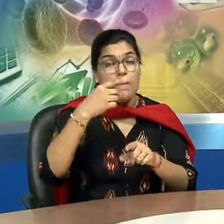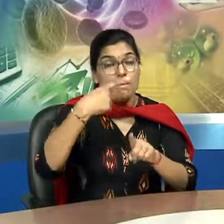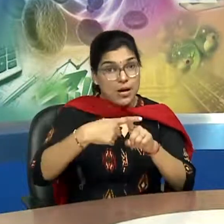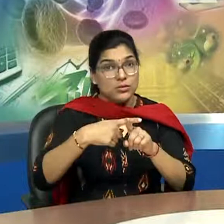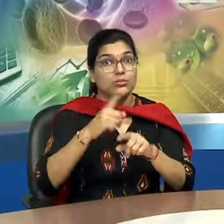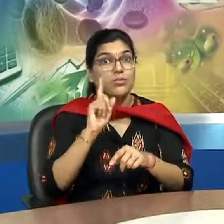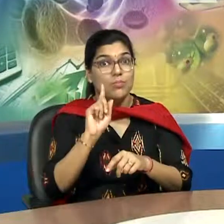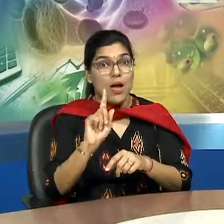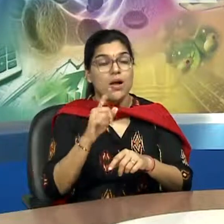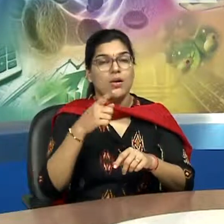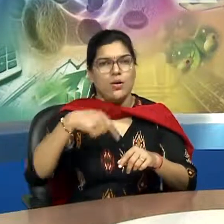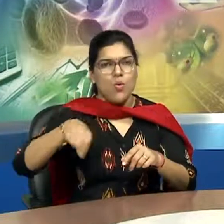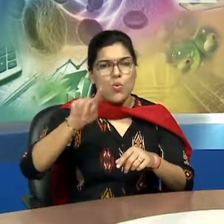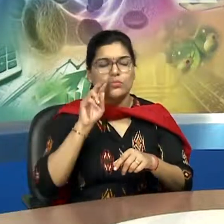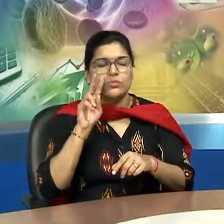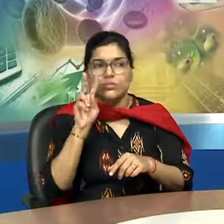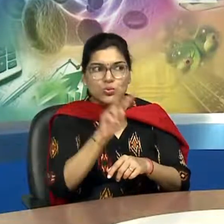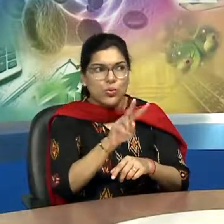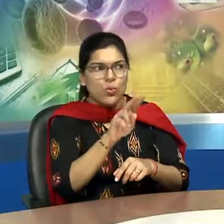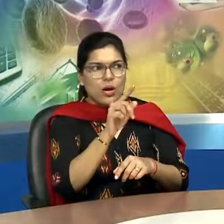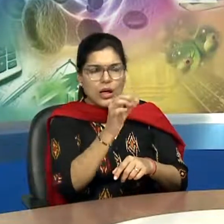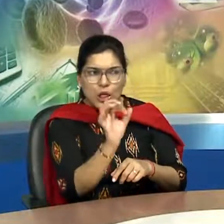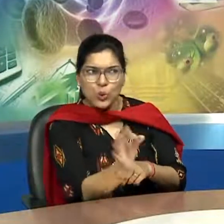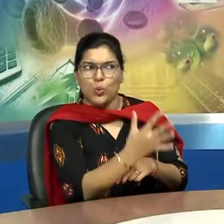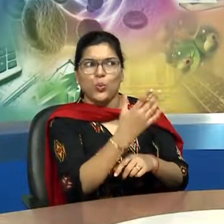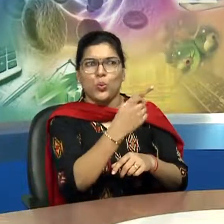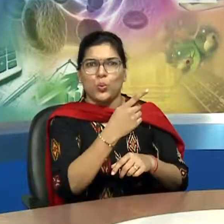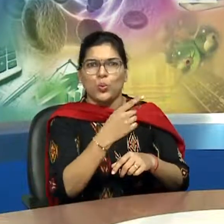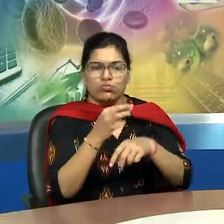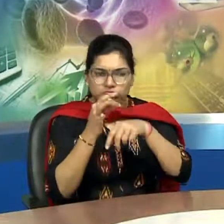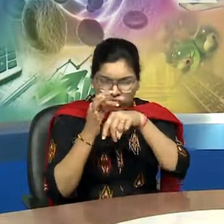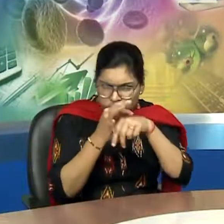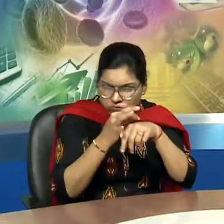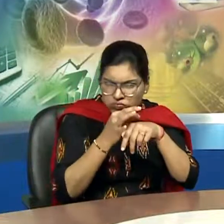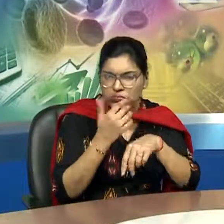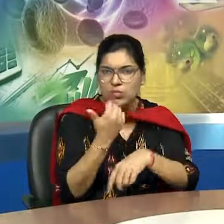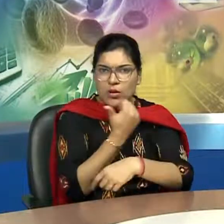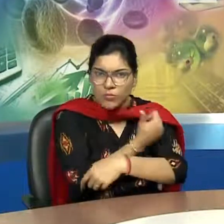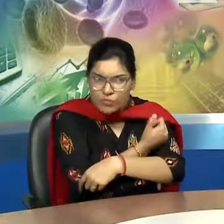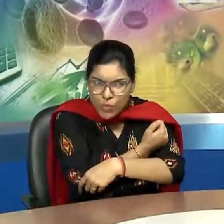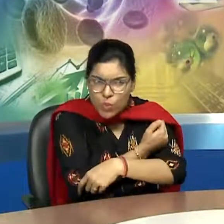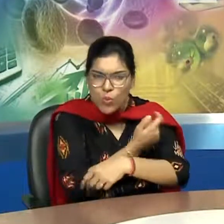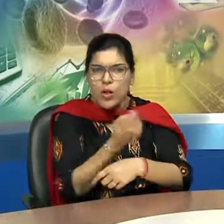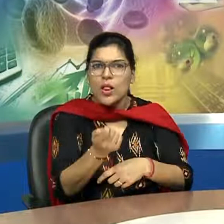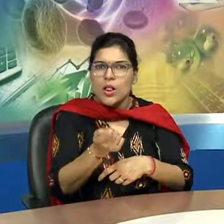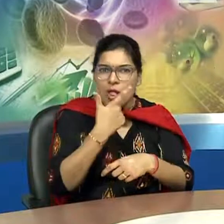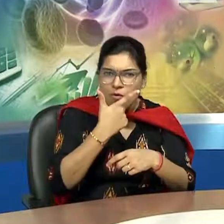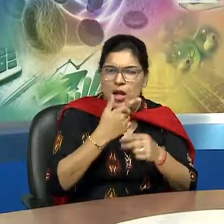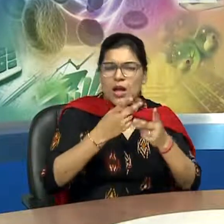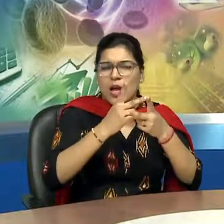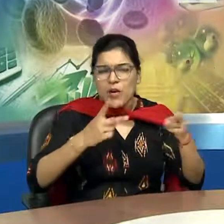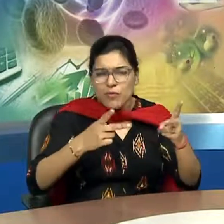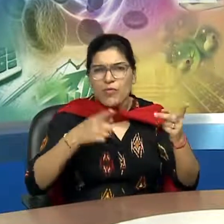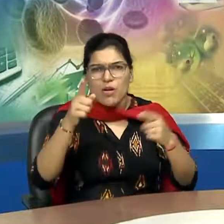the message this comprehension paragraph explains and